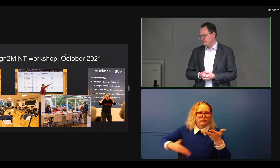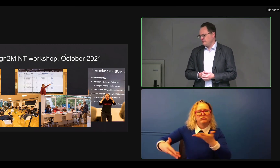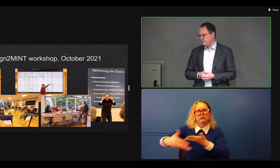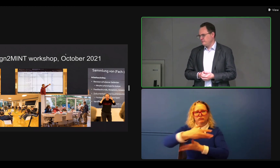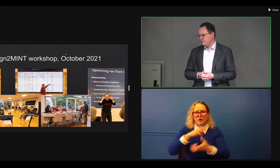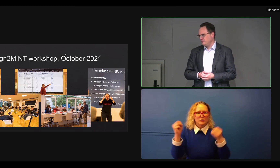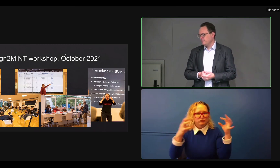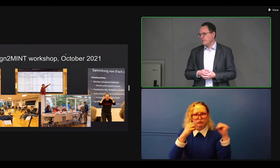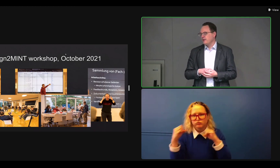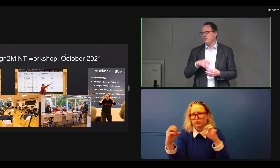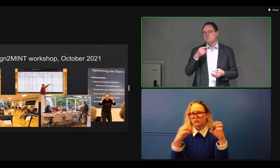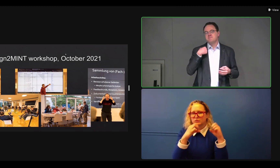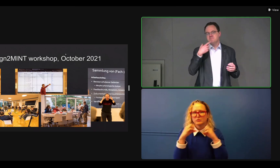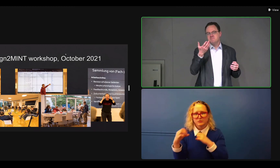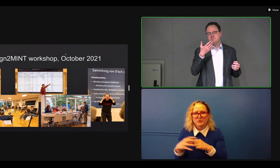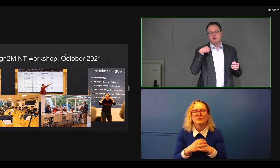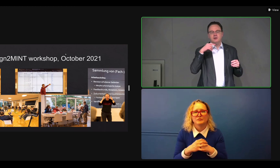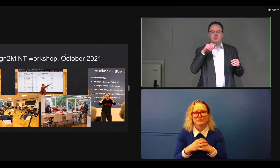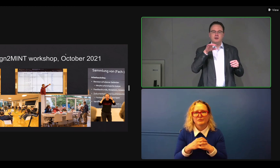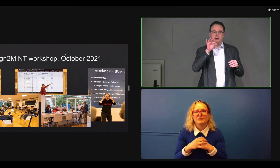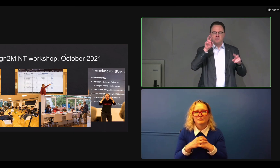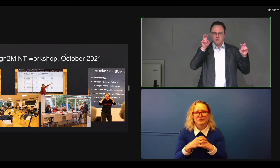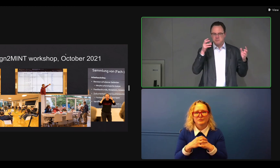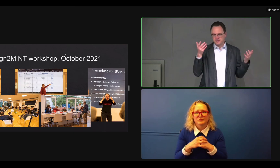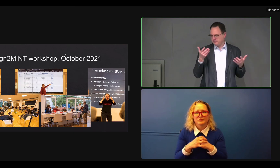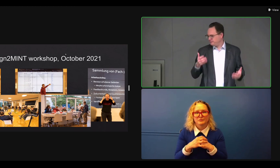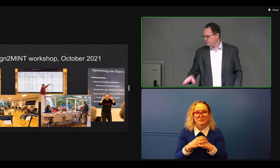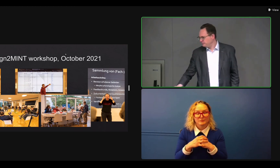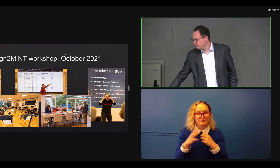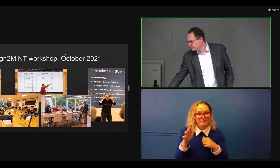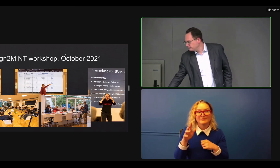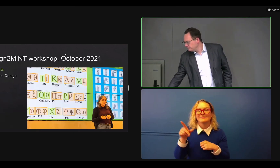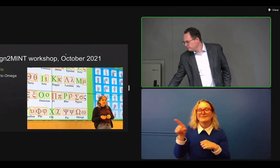everyone to interact and have discussions around these signs.